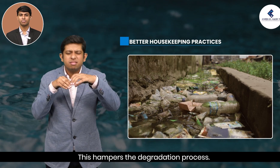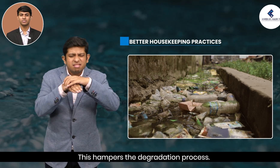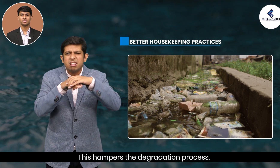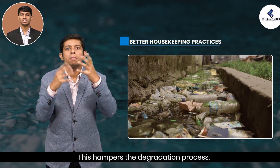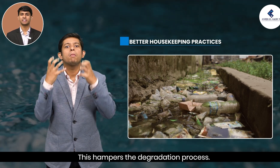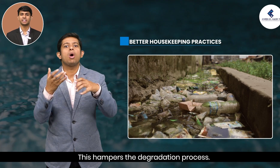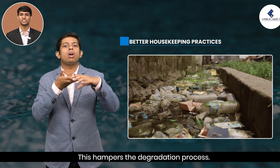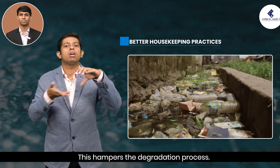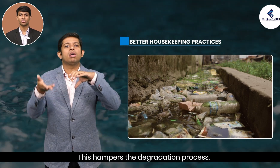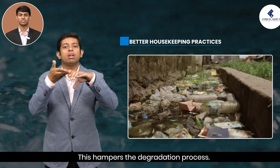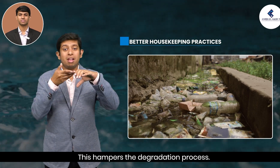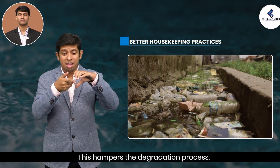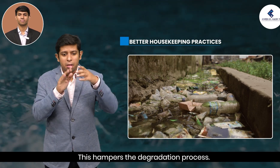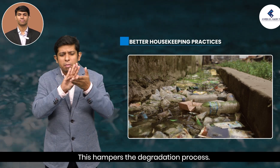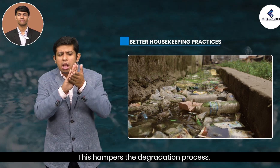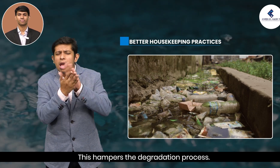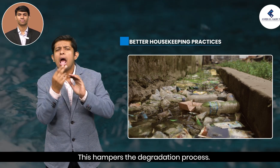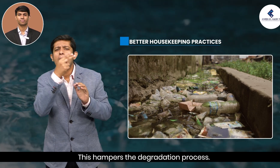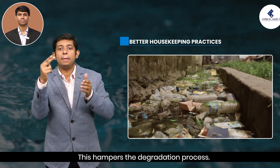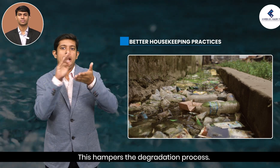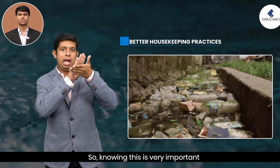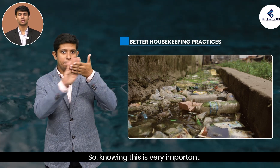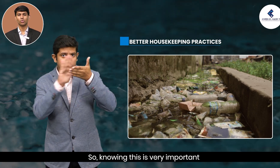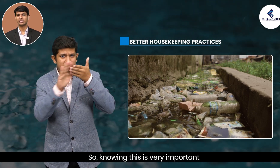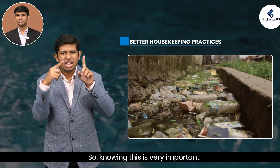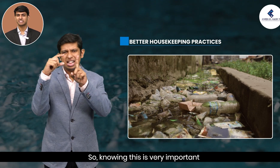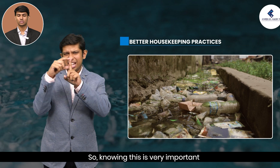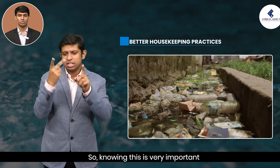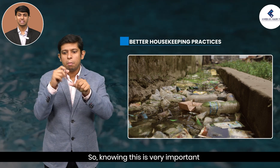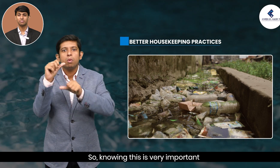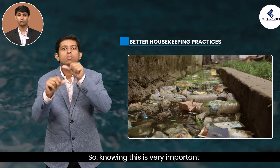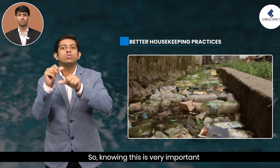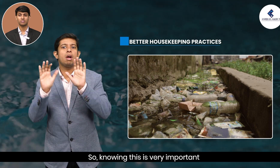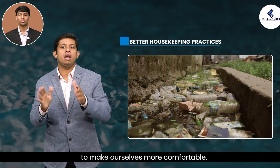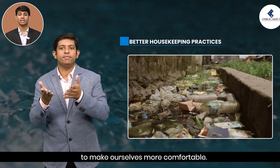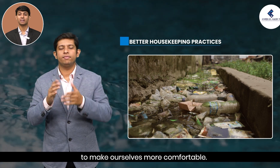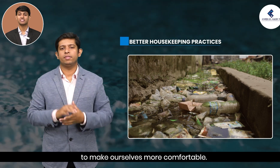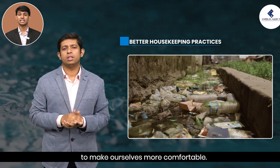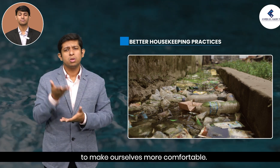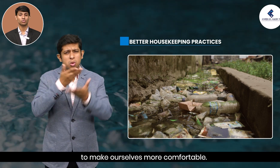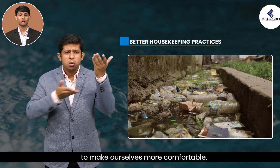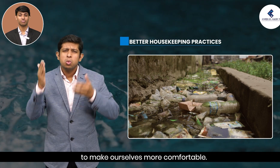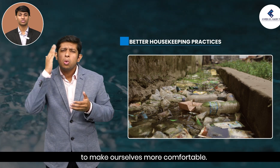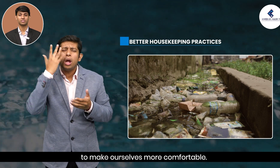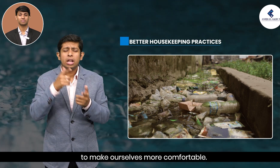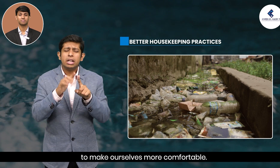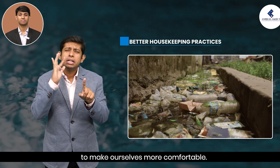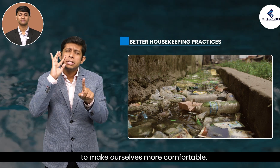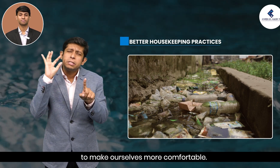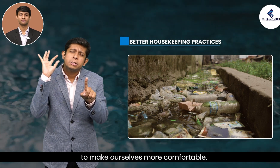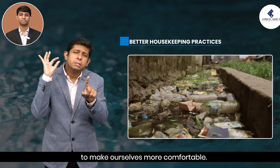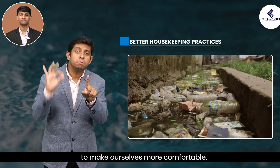This hampers the degradation process. So knowing this is very important to make ourselves more comfortable.